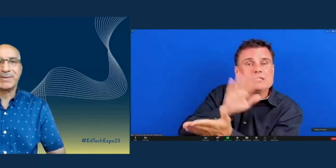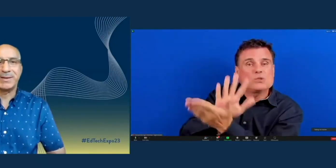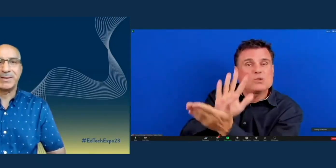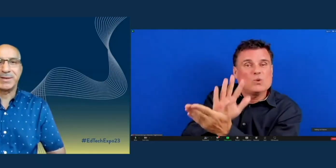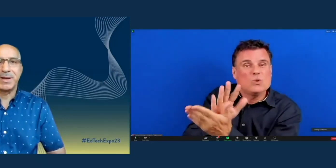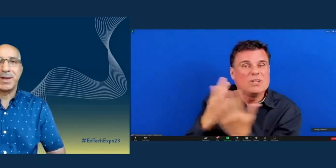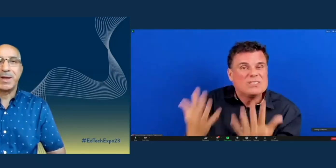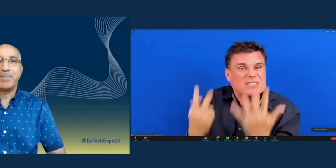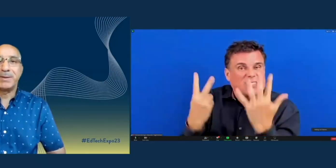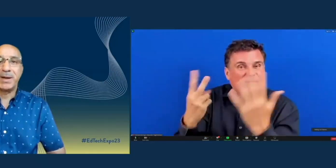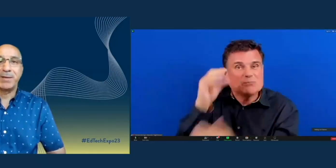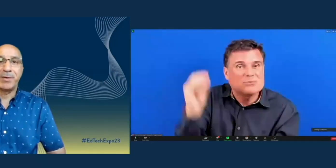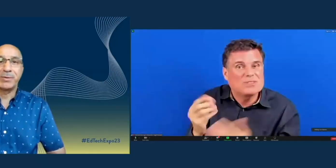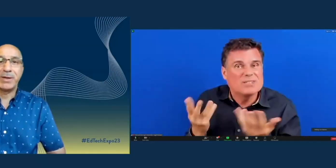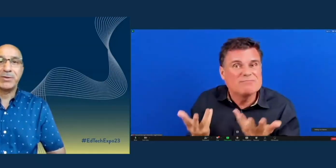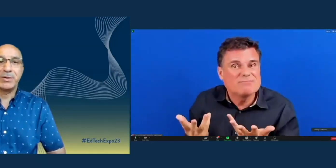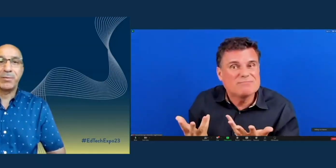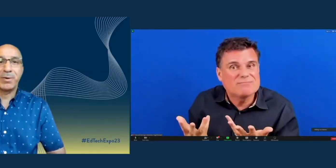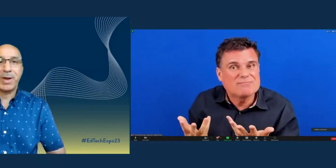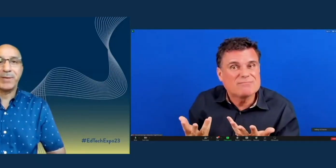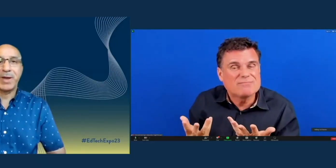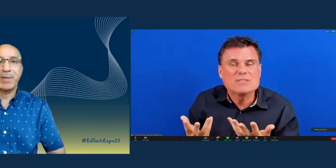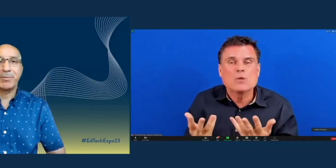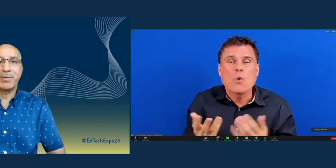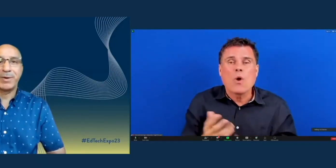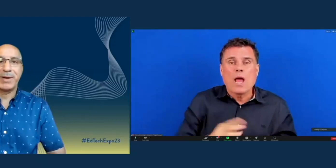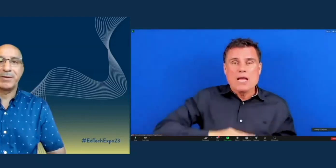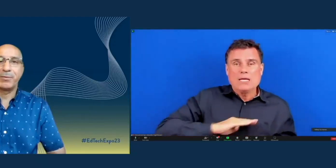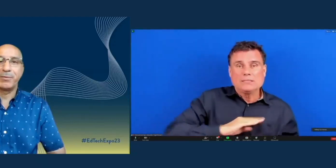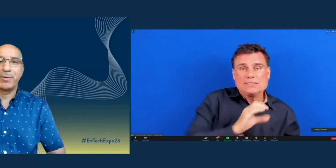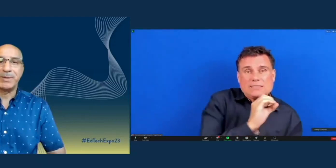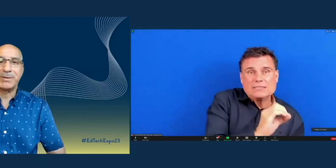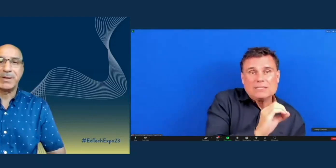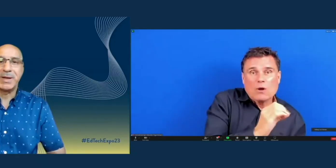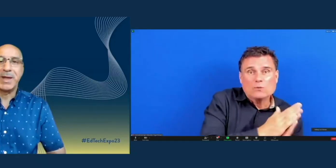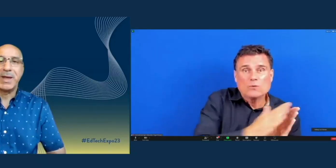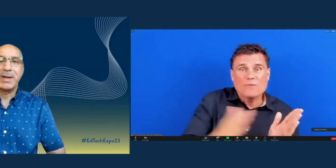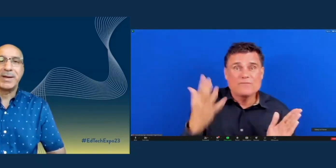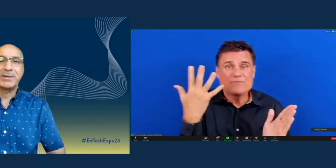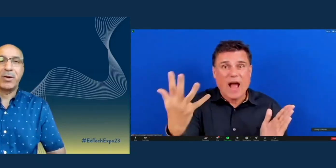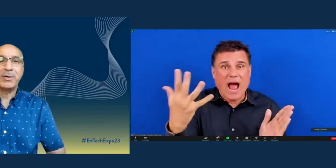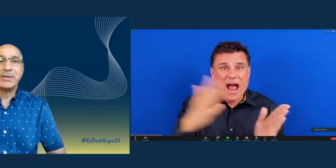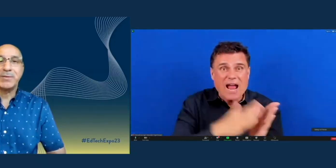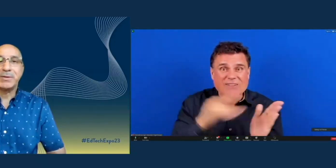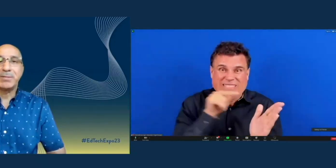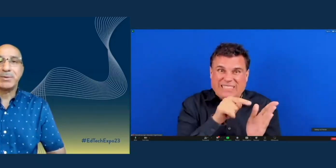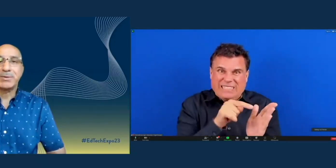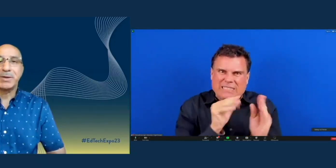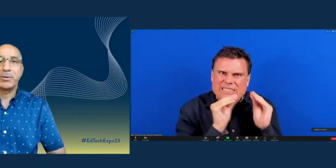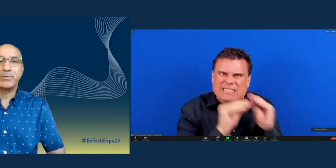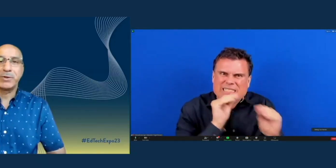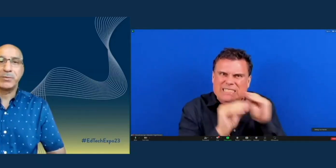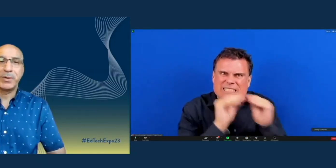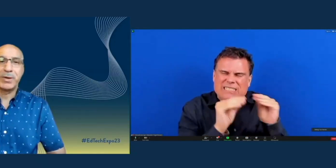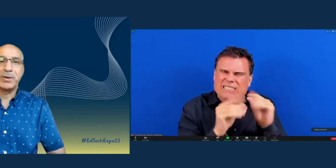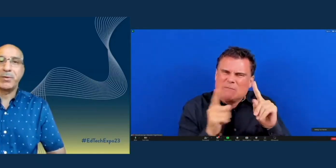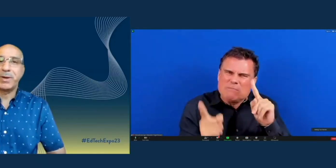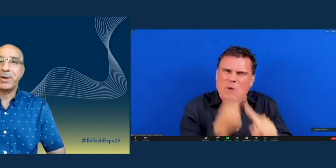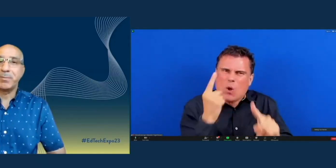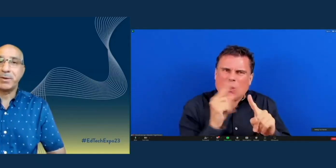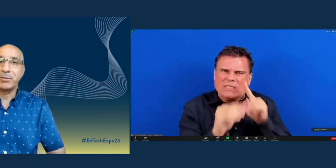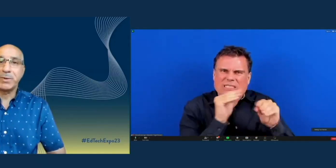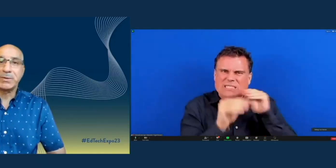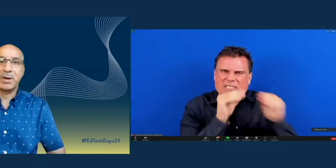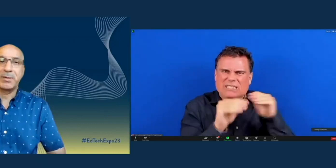life skills, building a foundation for a lifetime of learning and fulfillment. Yet only 17% of children in